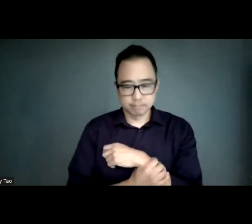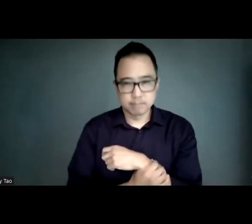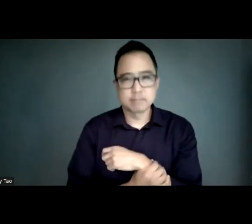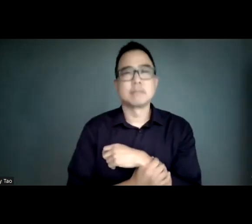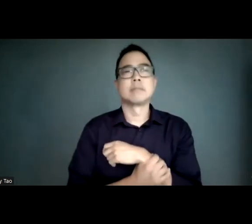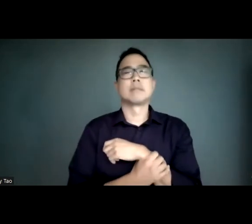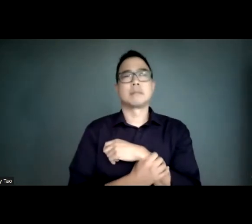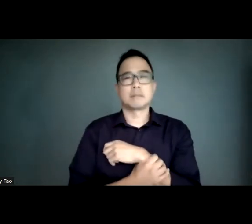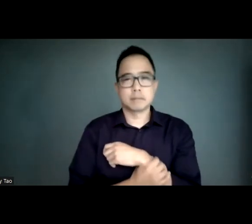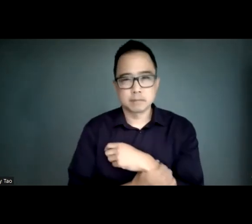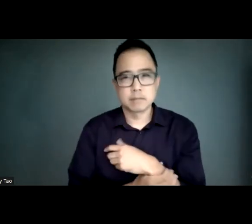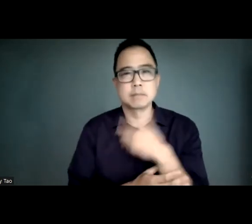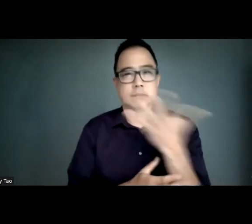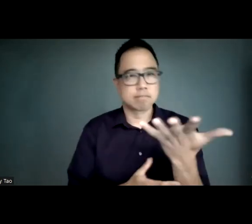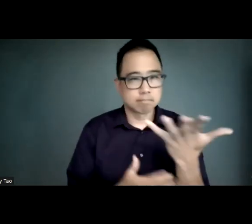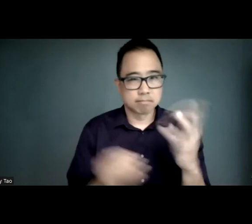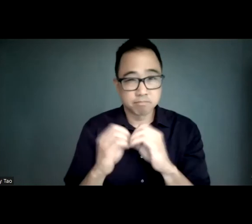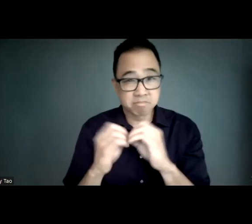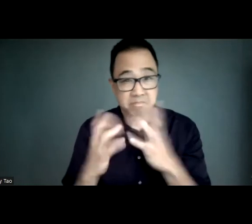Keep your mask on. Yep.